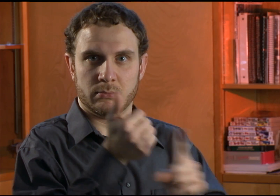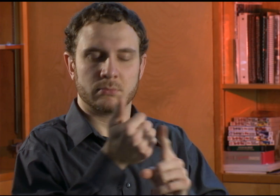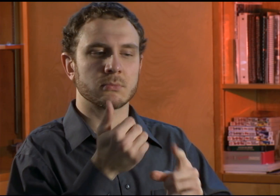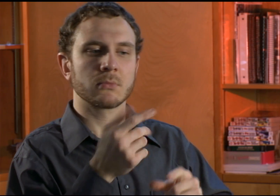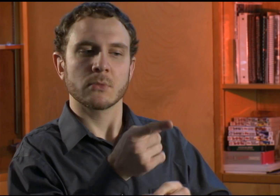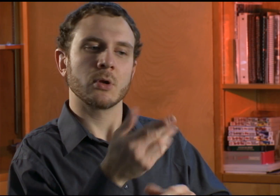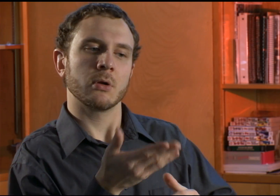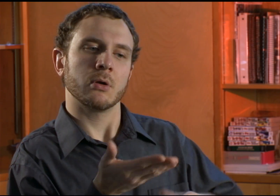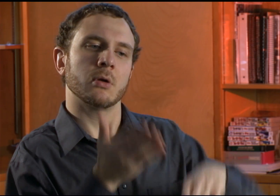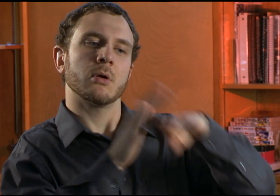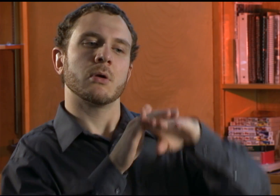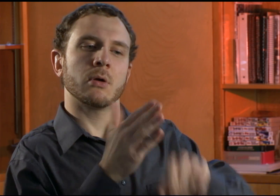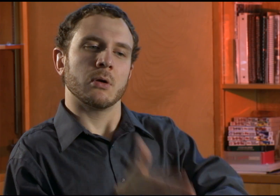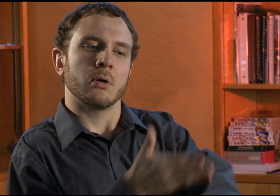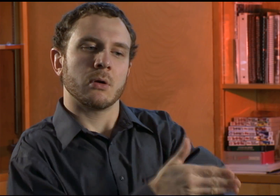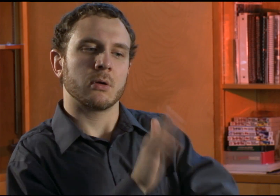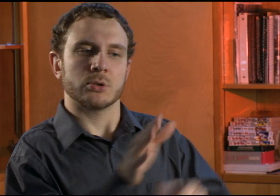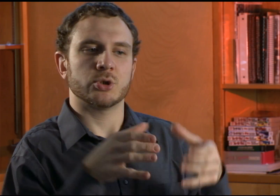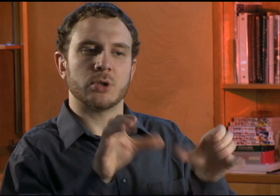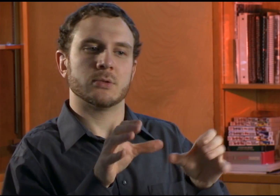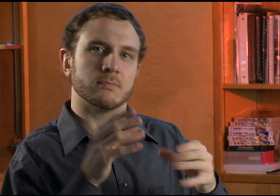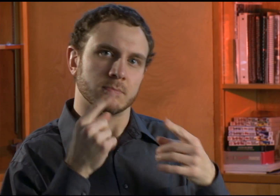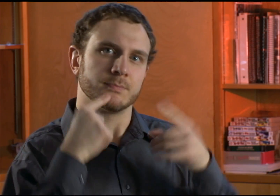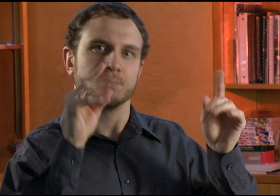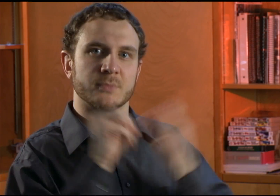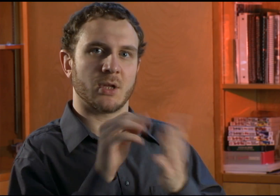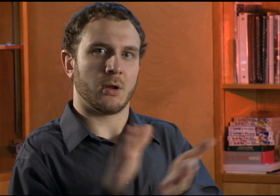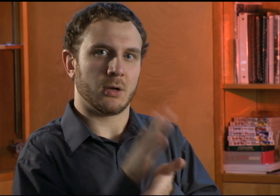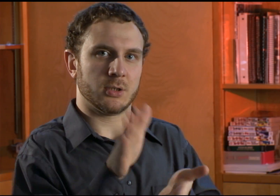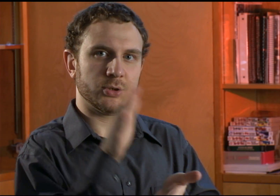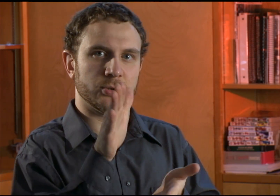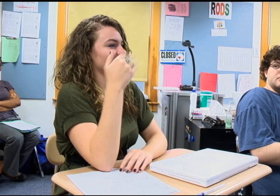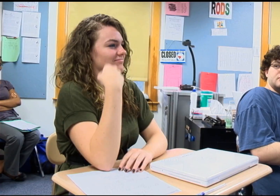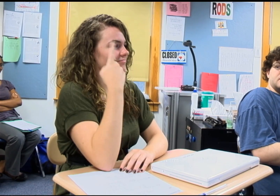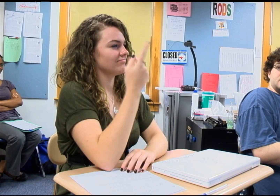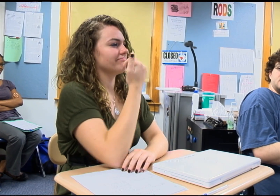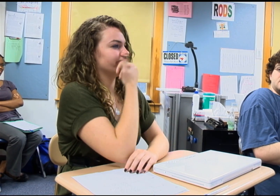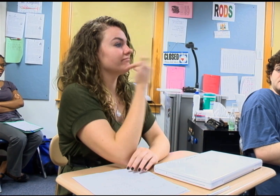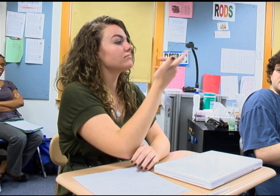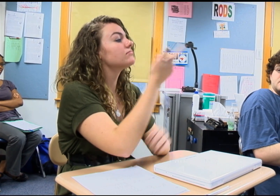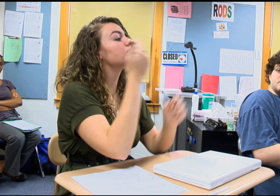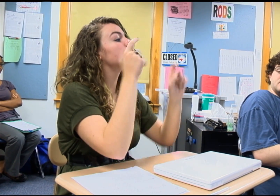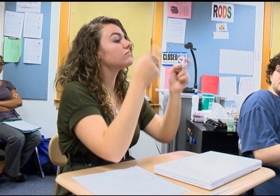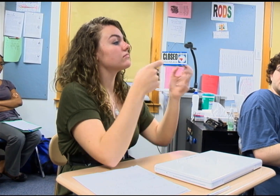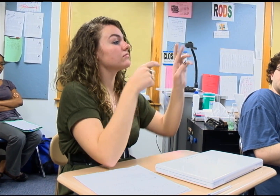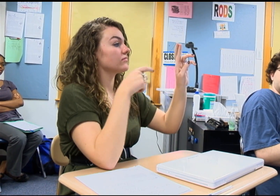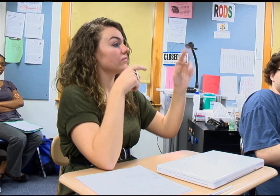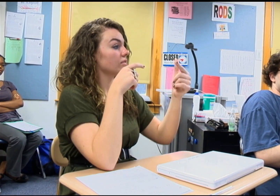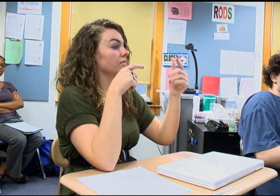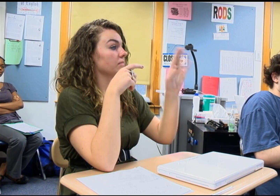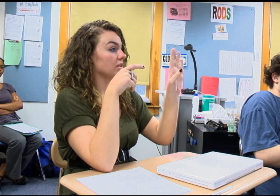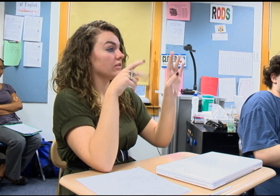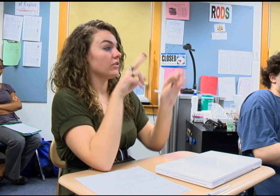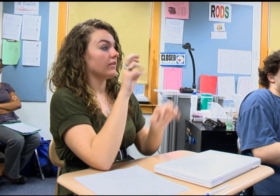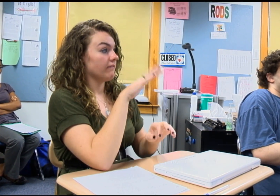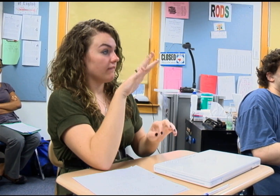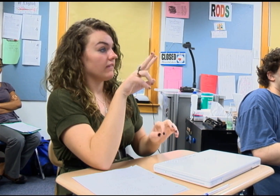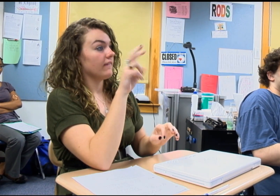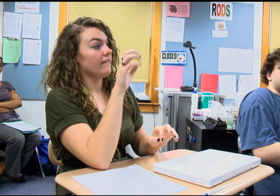a taste of the college experience. I noticed an error in the code. In the RGB code,